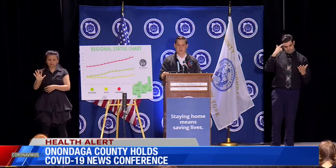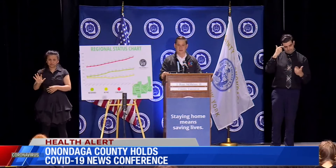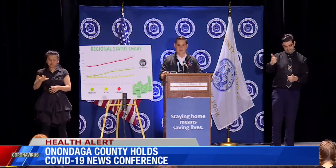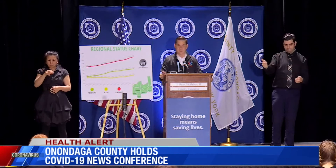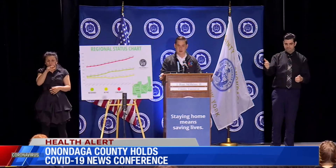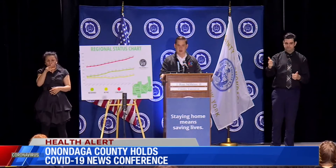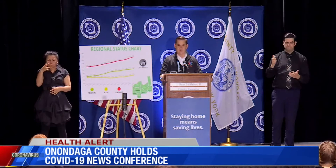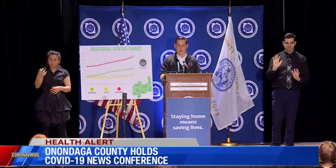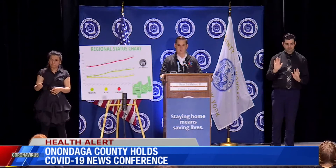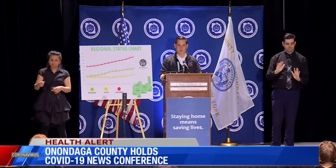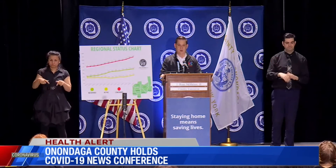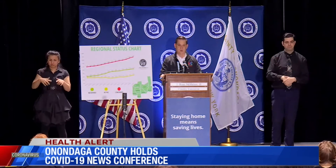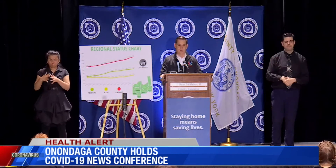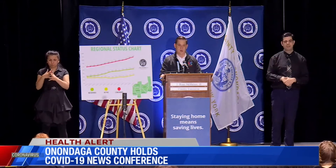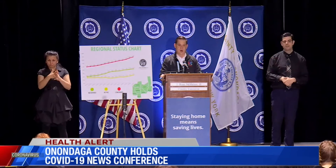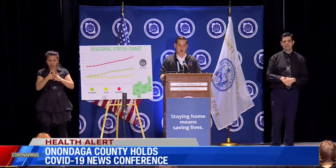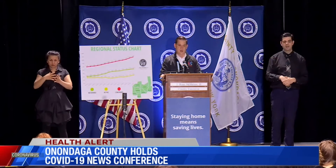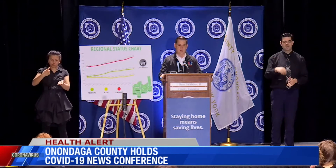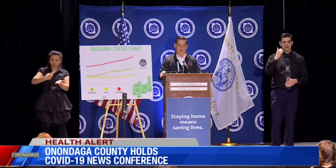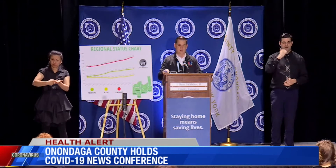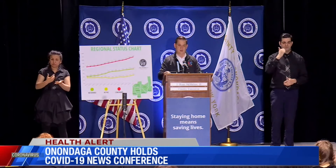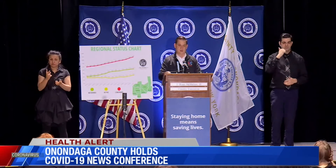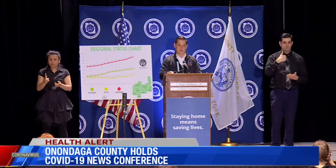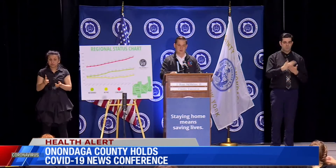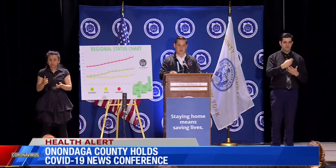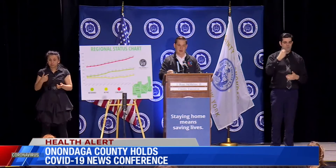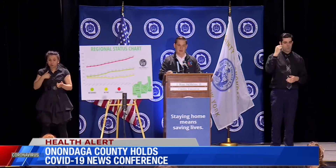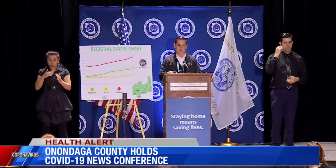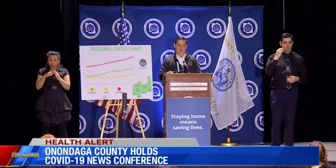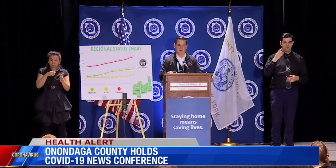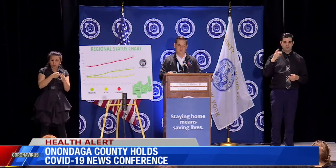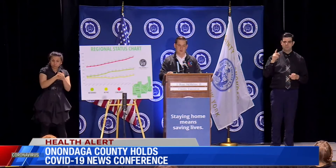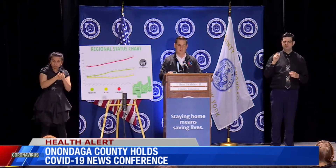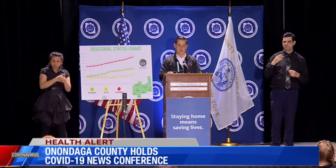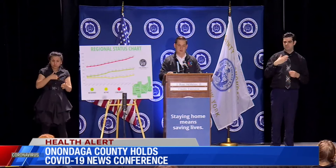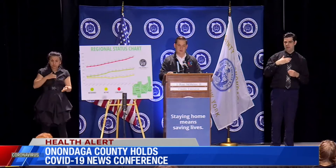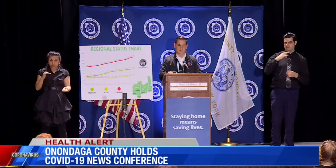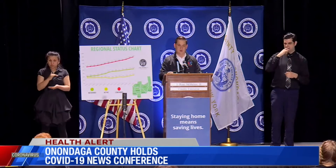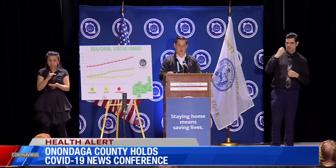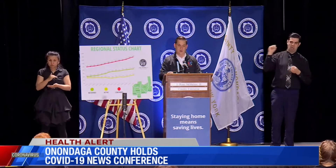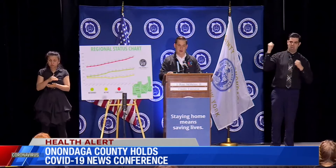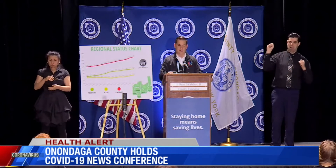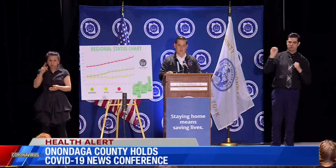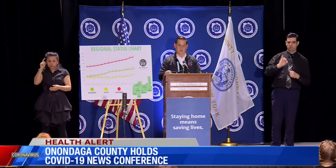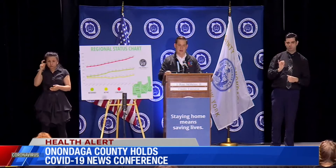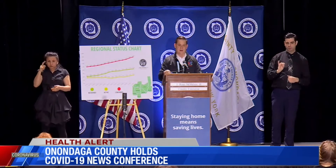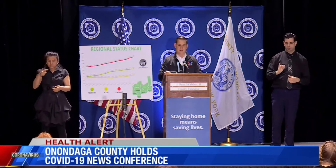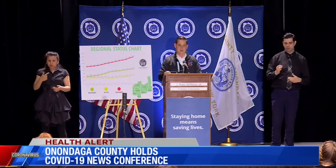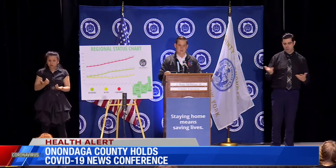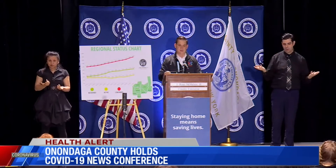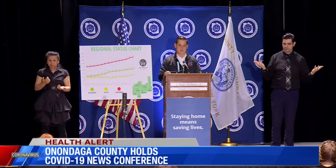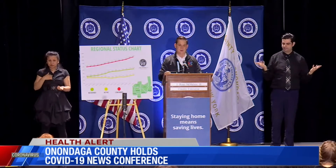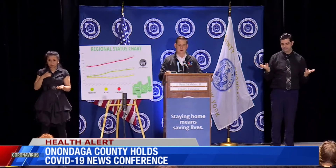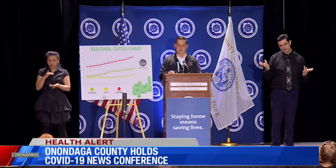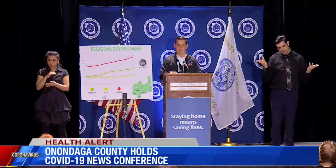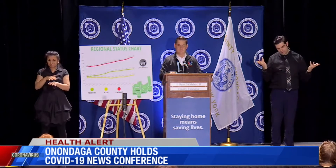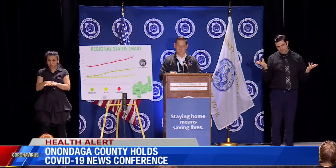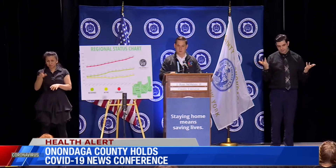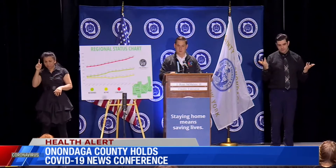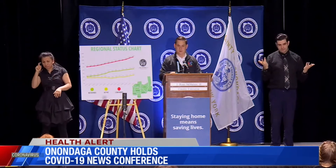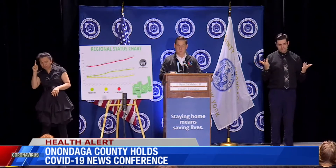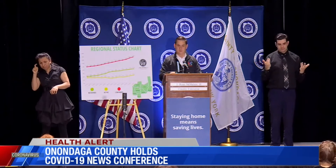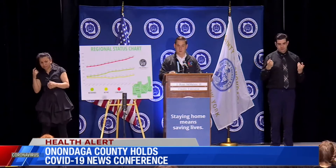by 3 kids every day I get home. So there's a lot of things going on. The reality is none of